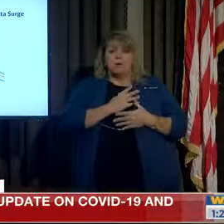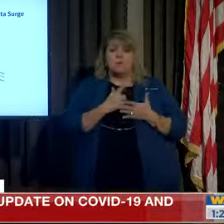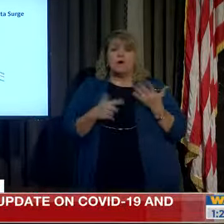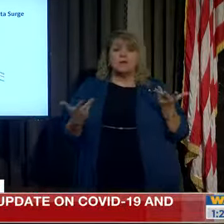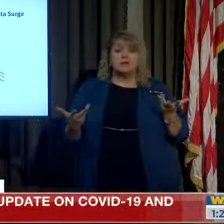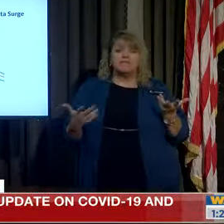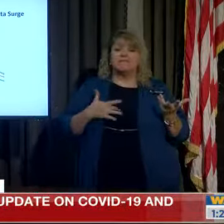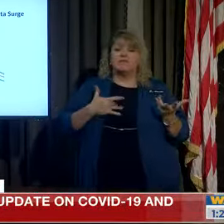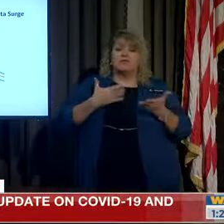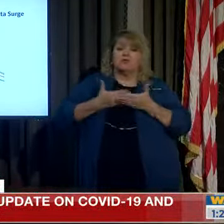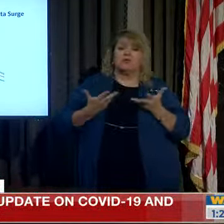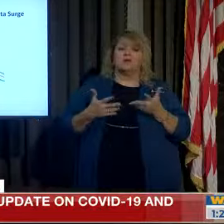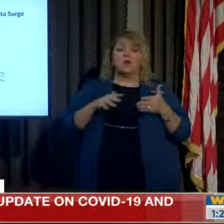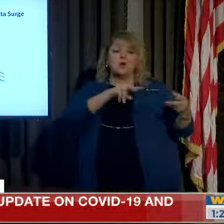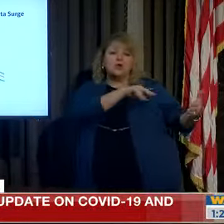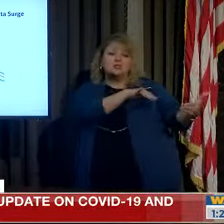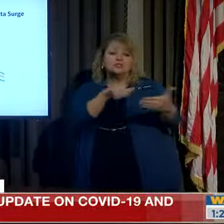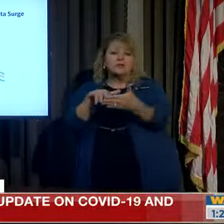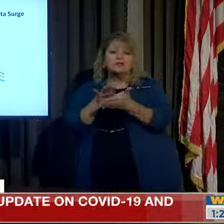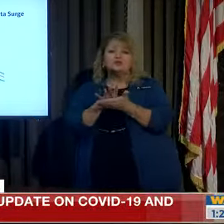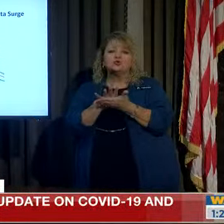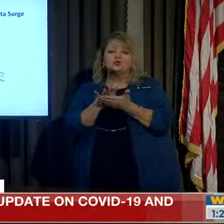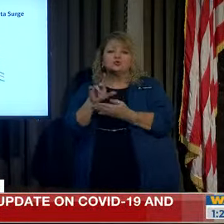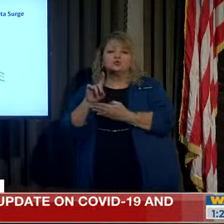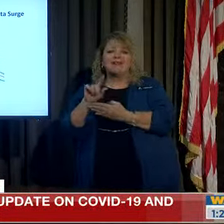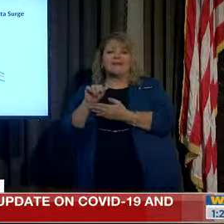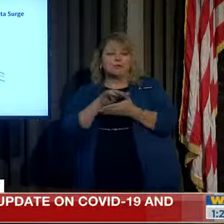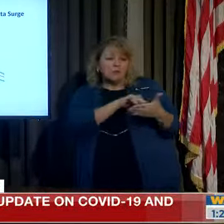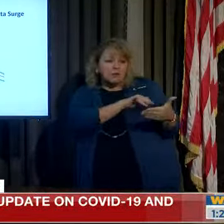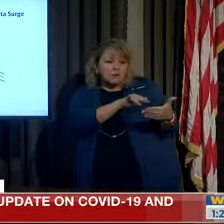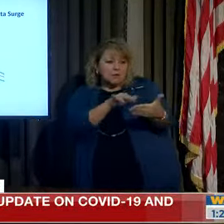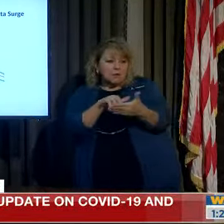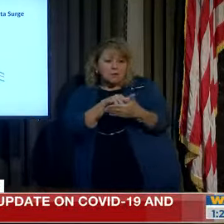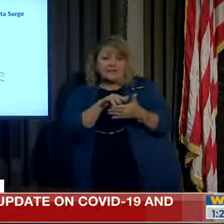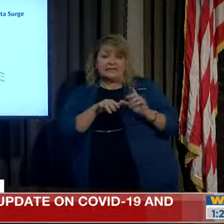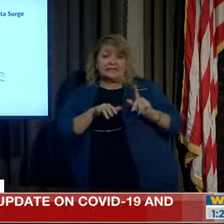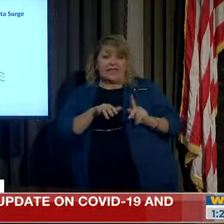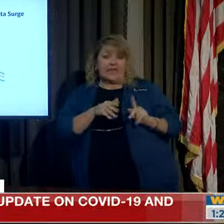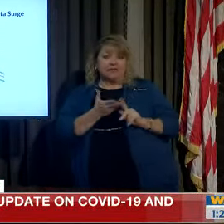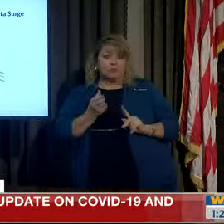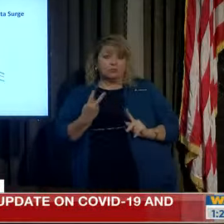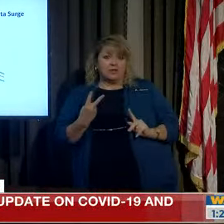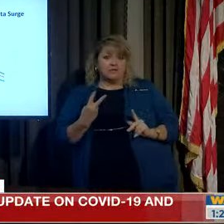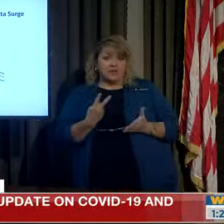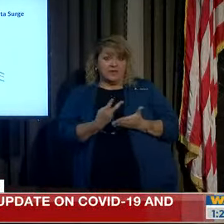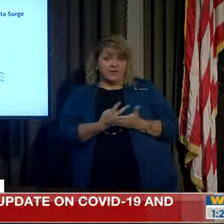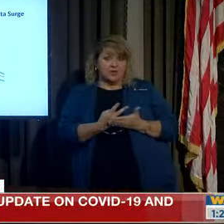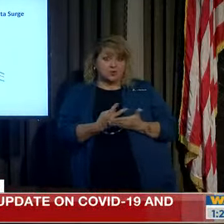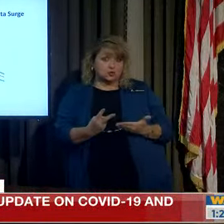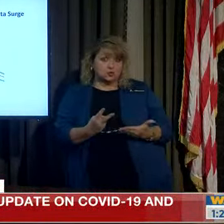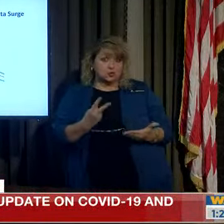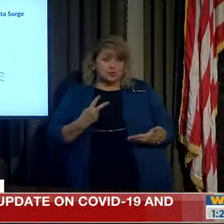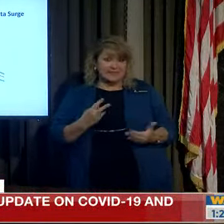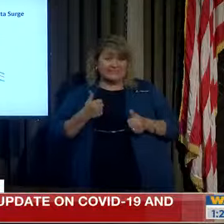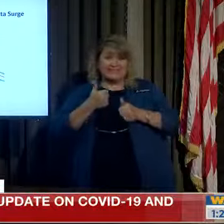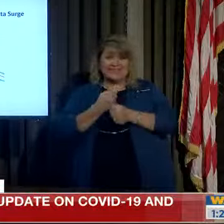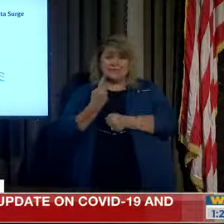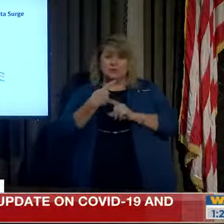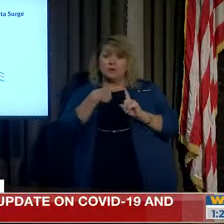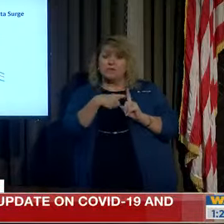our school data, our kindergarten through 12th grade data, for the past 2 weeks, each positive